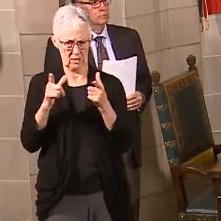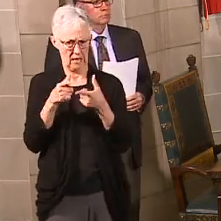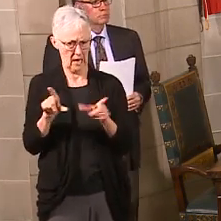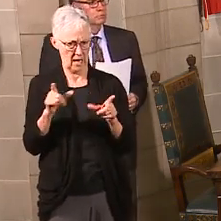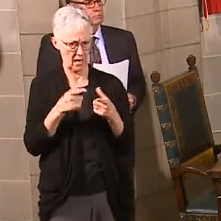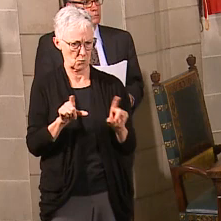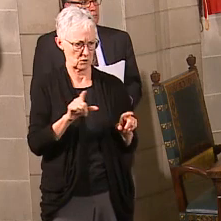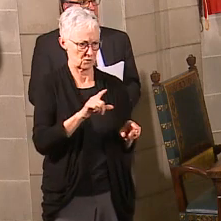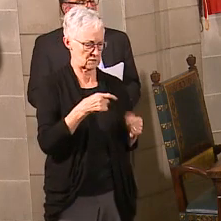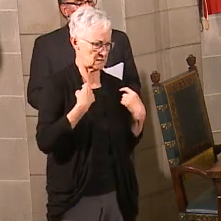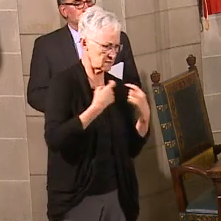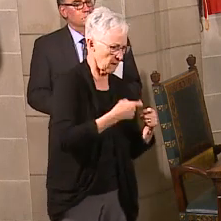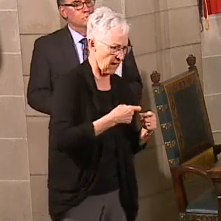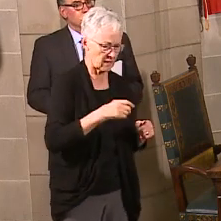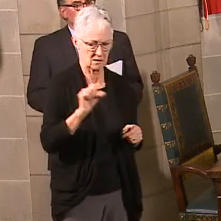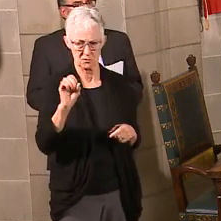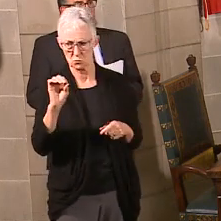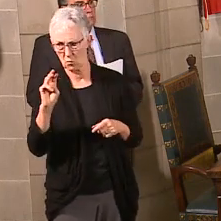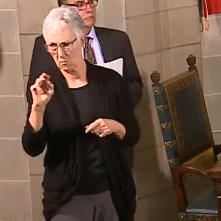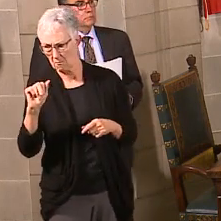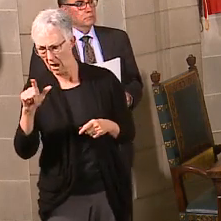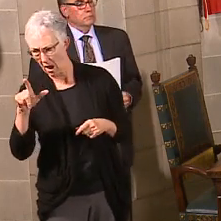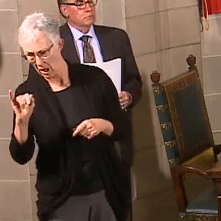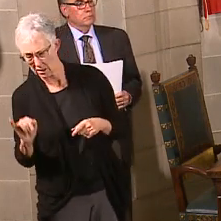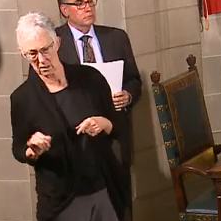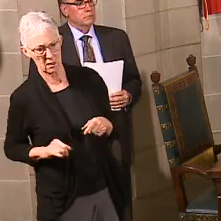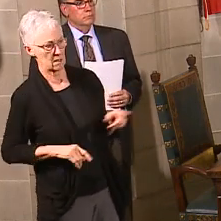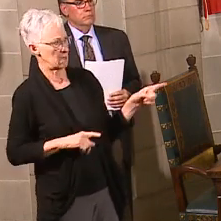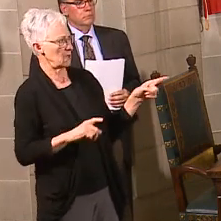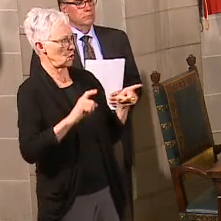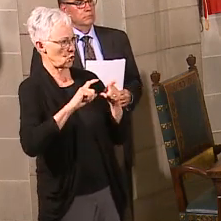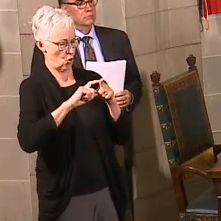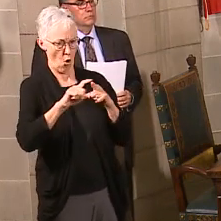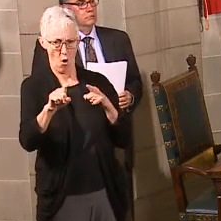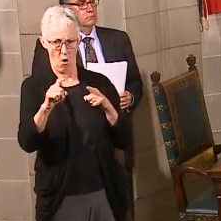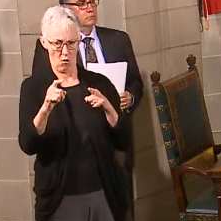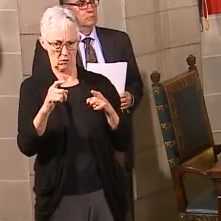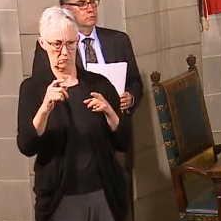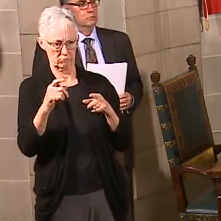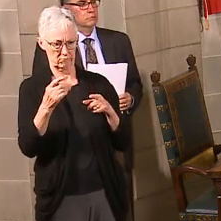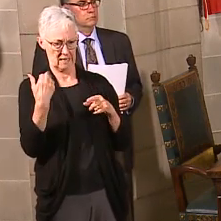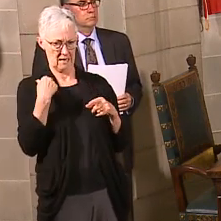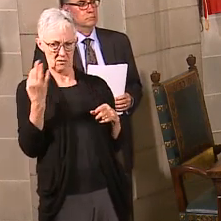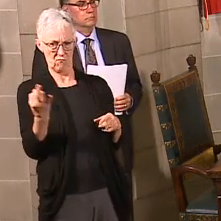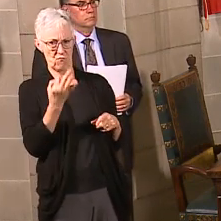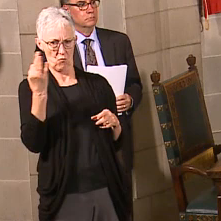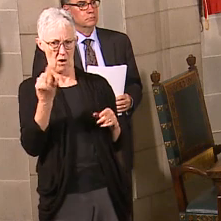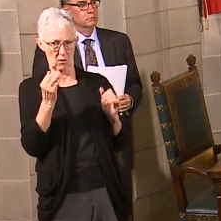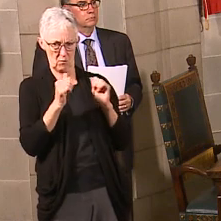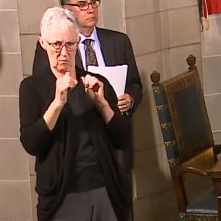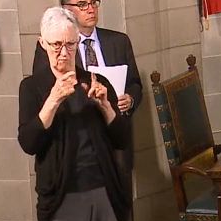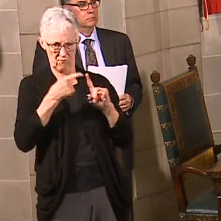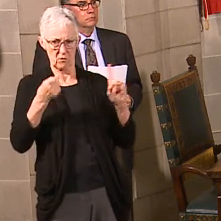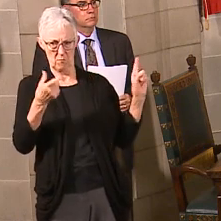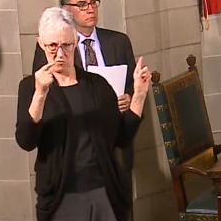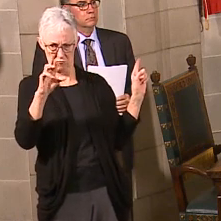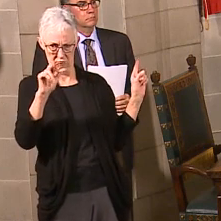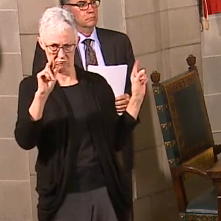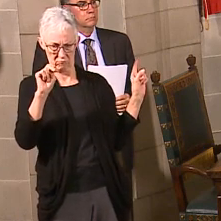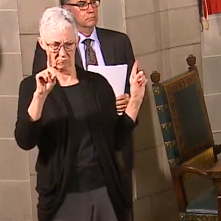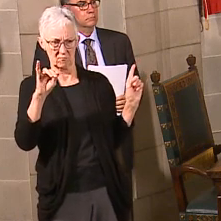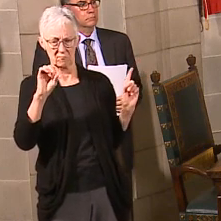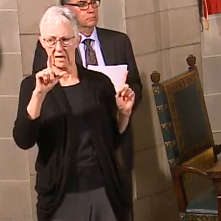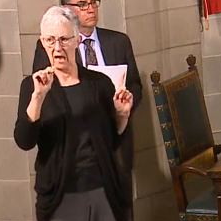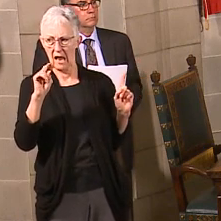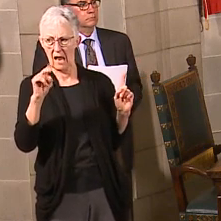again, I also had a call 5 o'clock Friday night with Mayor Steele from Grand Island and Teresa Anderson talking about, again,